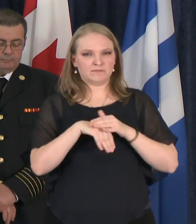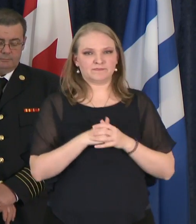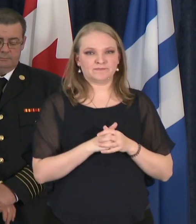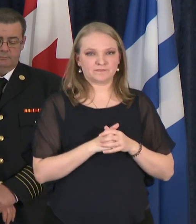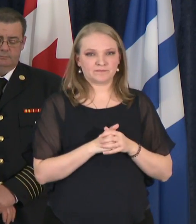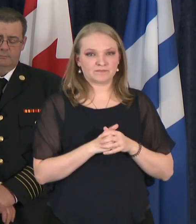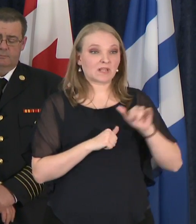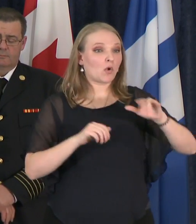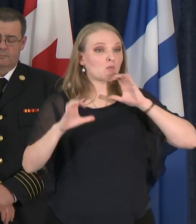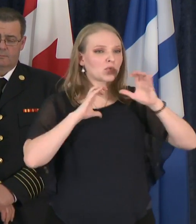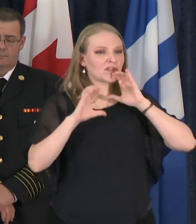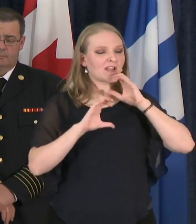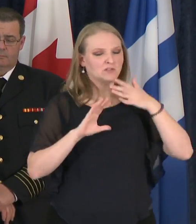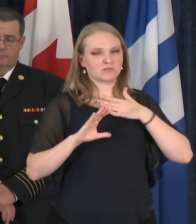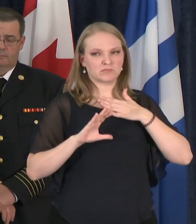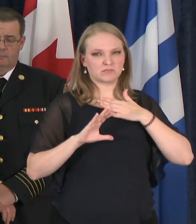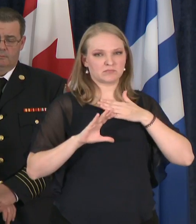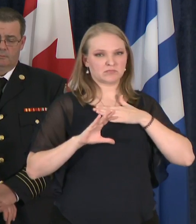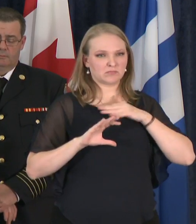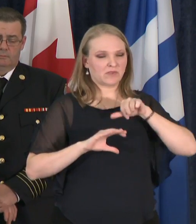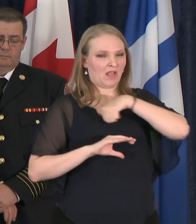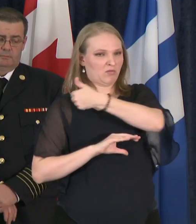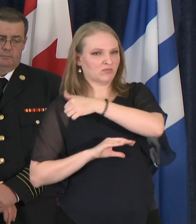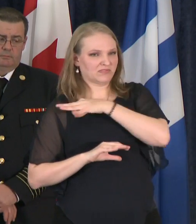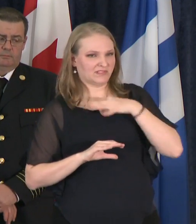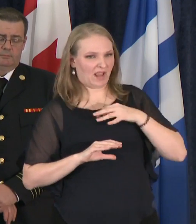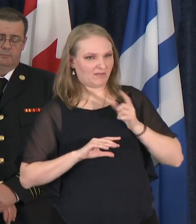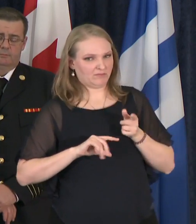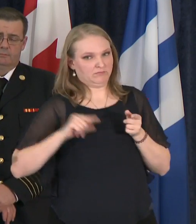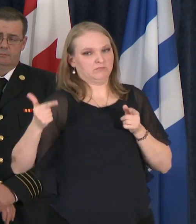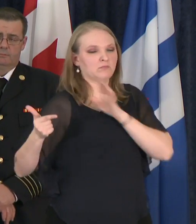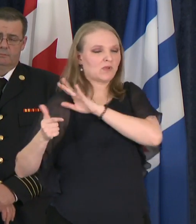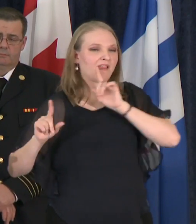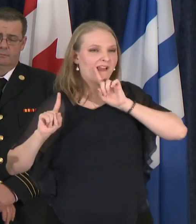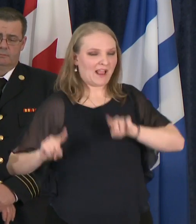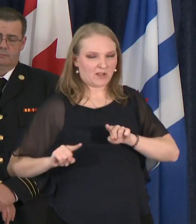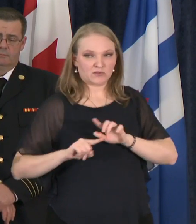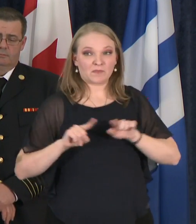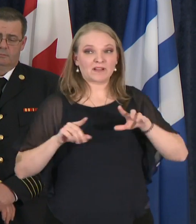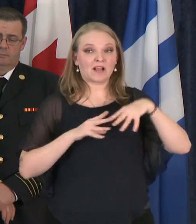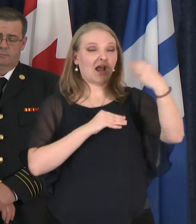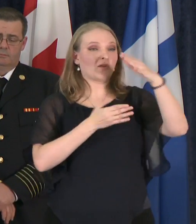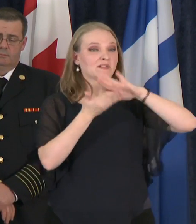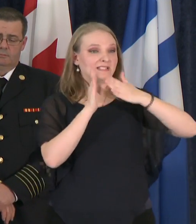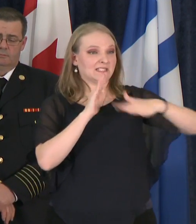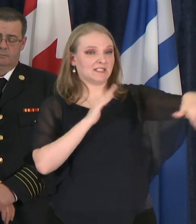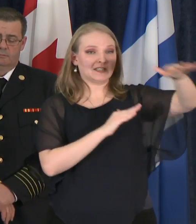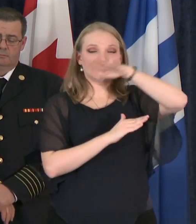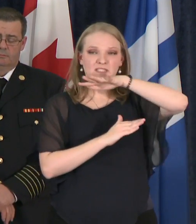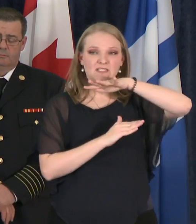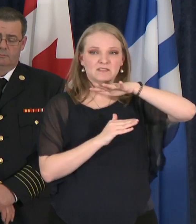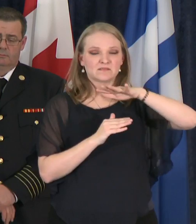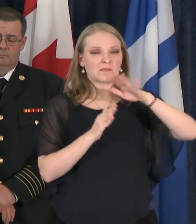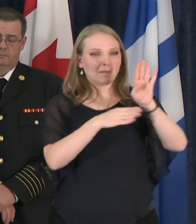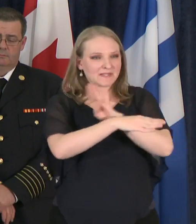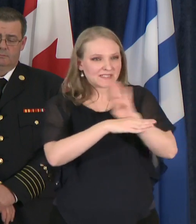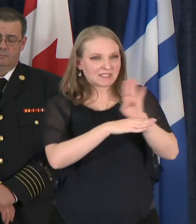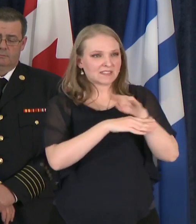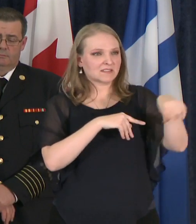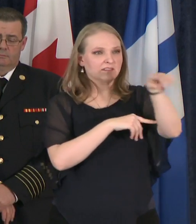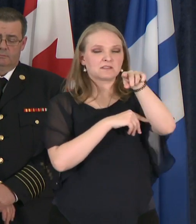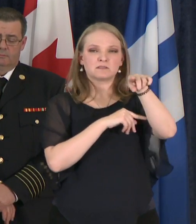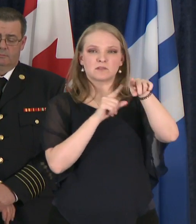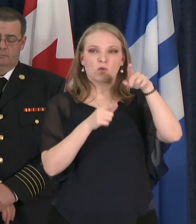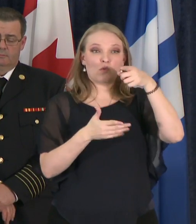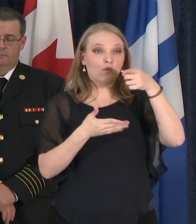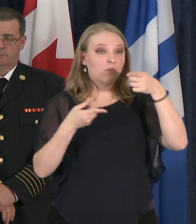colleagues. And when it comes to understanding what is happening out in the city, what's happening in the various businesses, we do